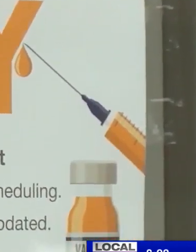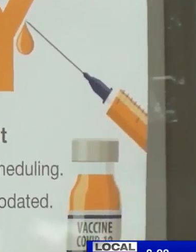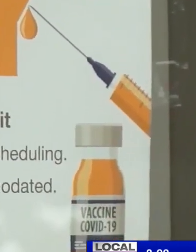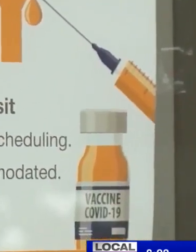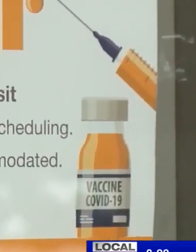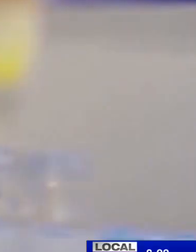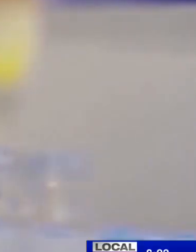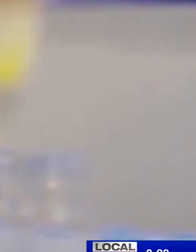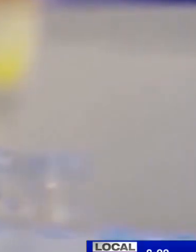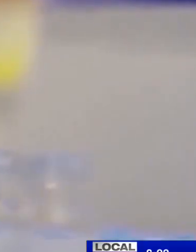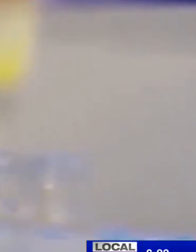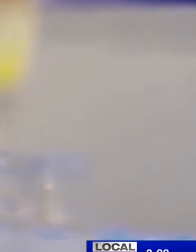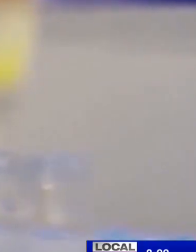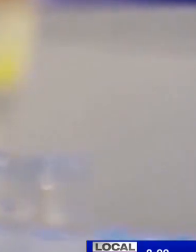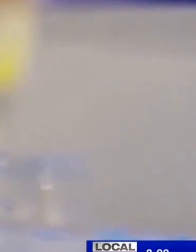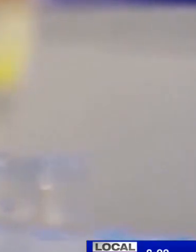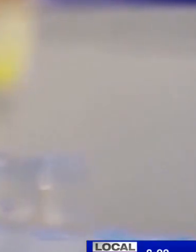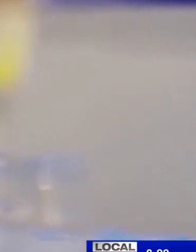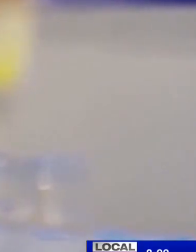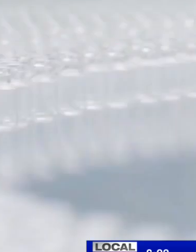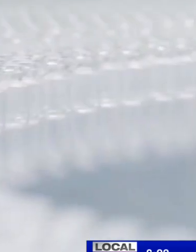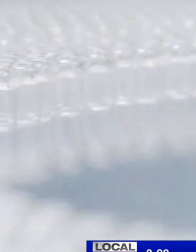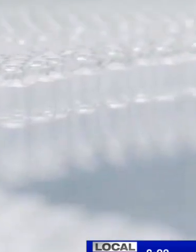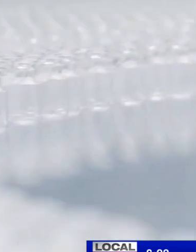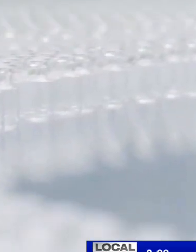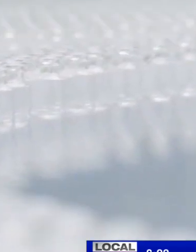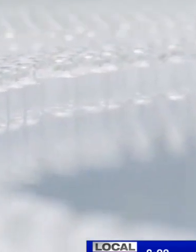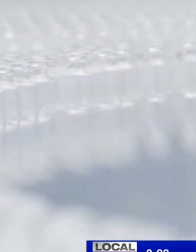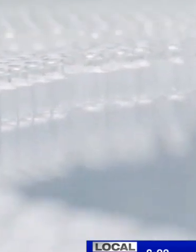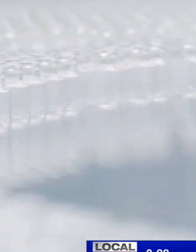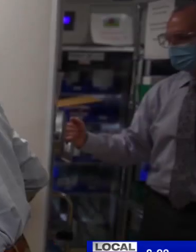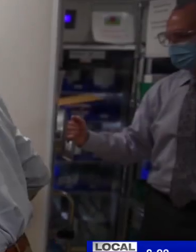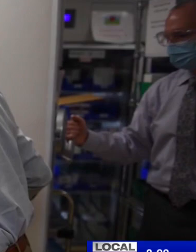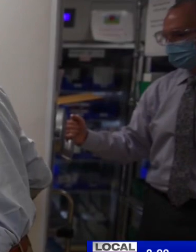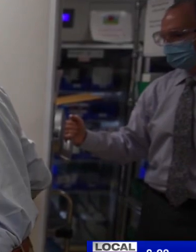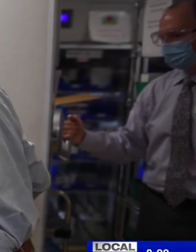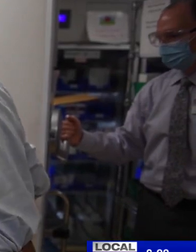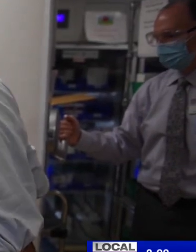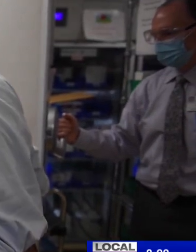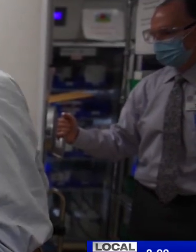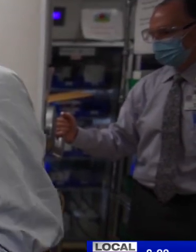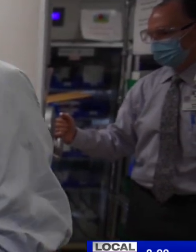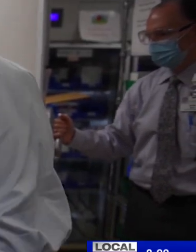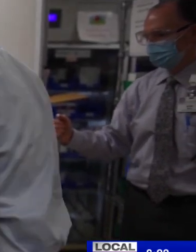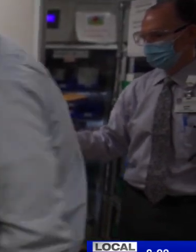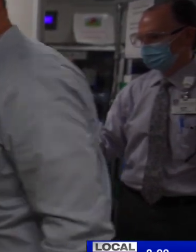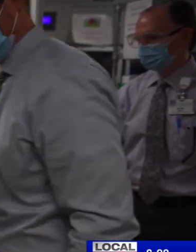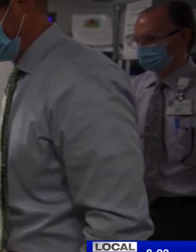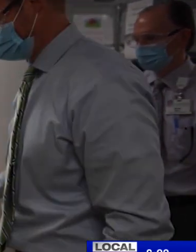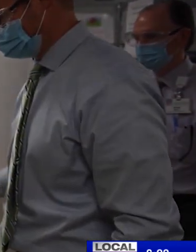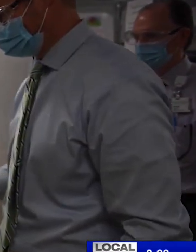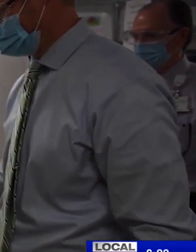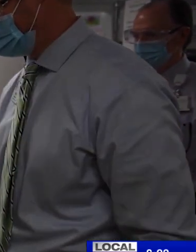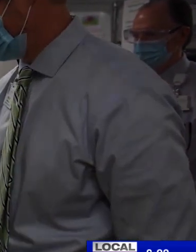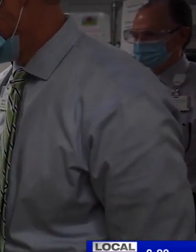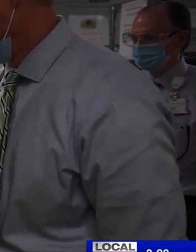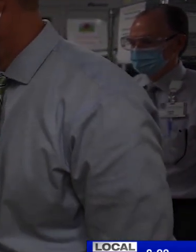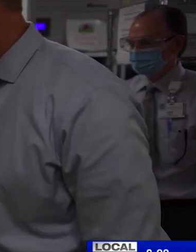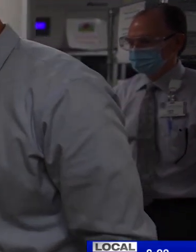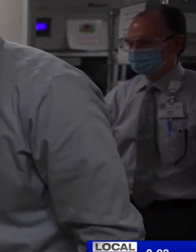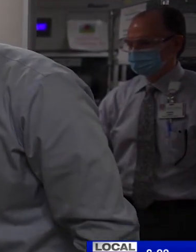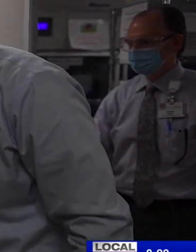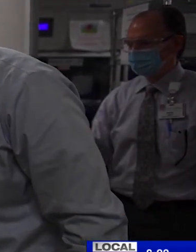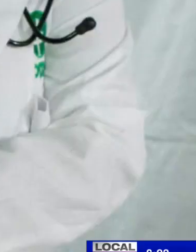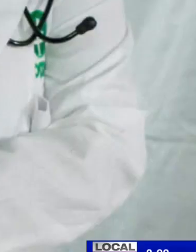week. It was initially reported that Springfield Hospital would have to throw them out because storage temps were slightly above recommendations. Moderna has